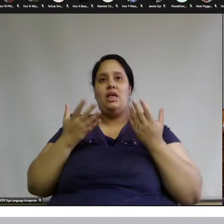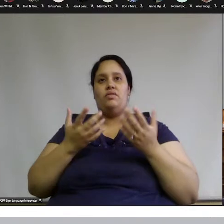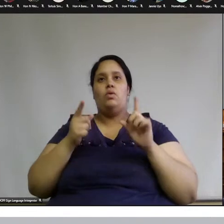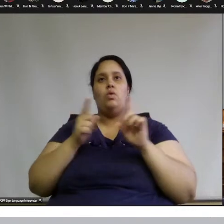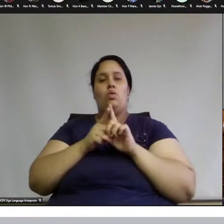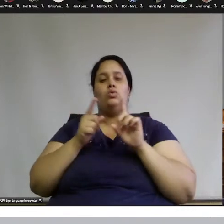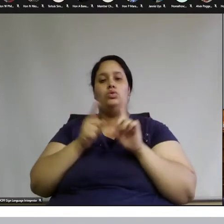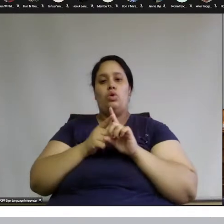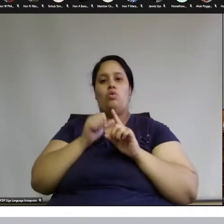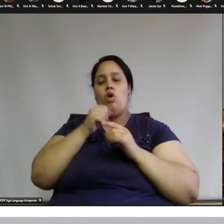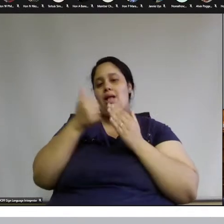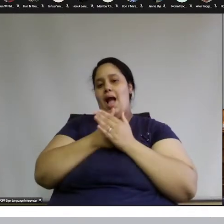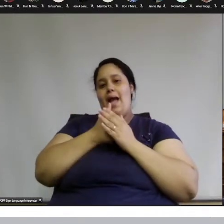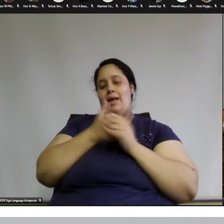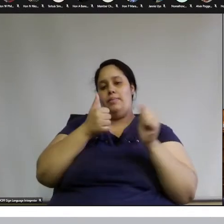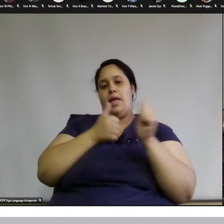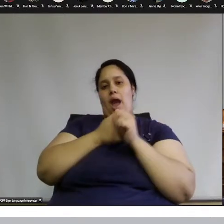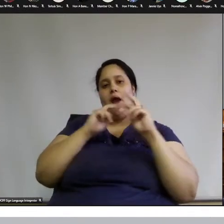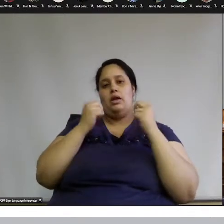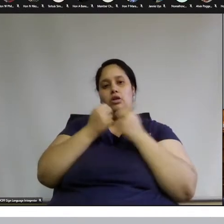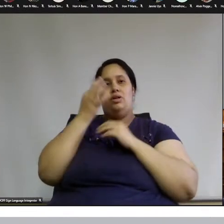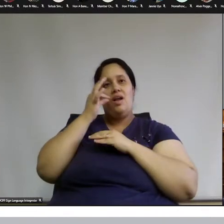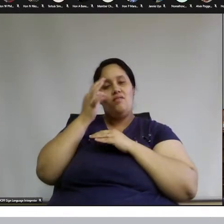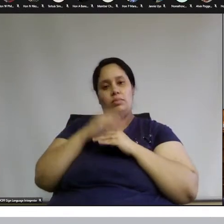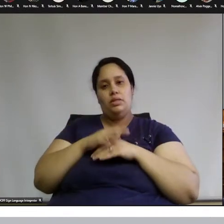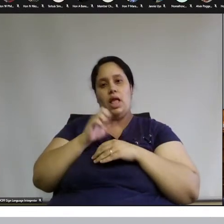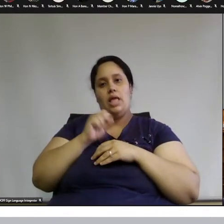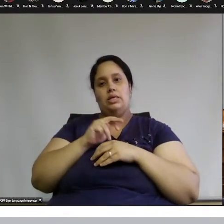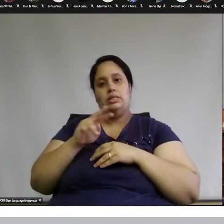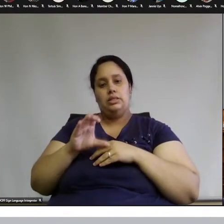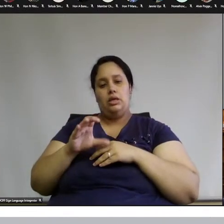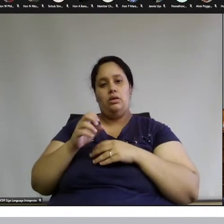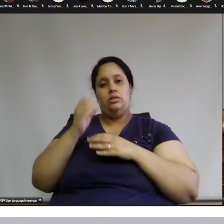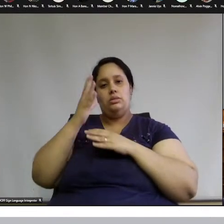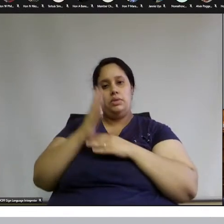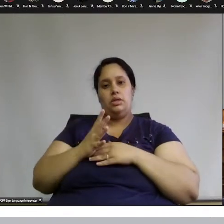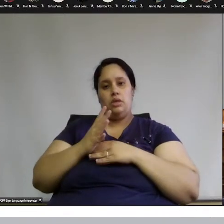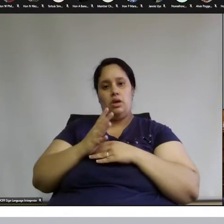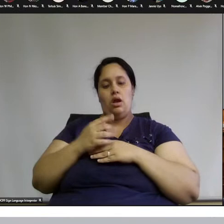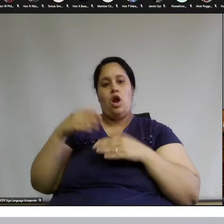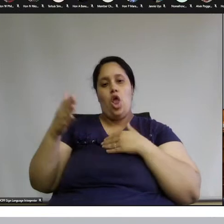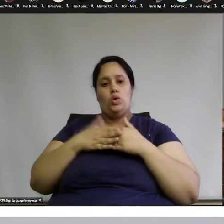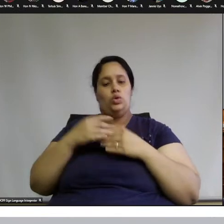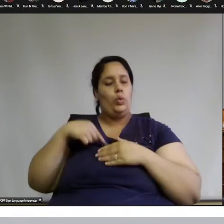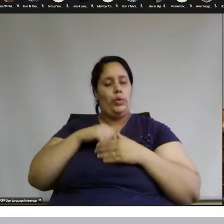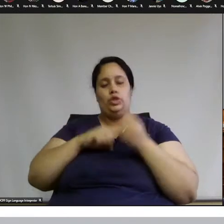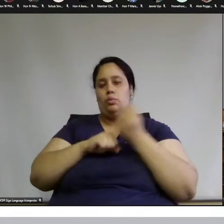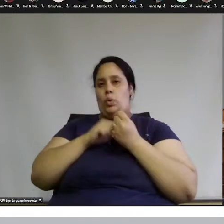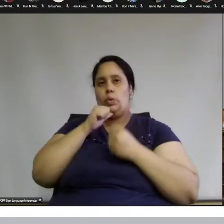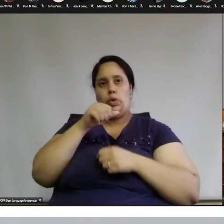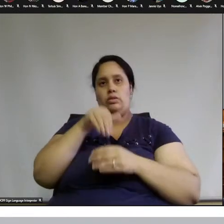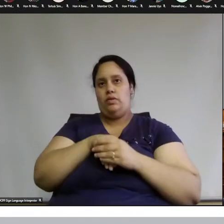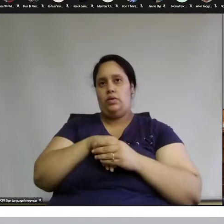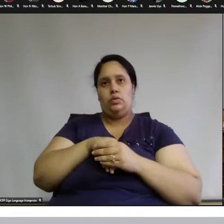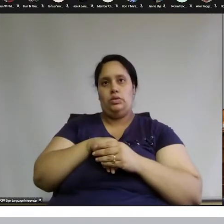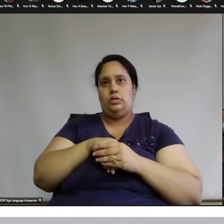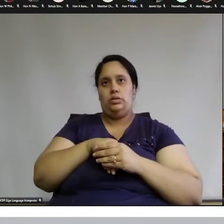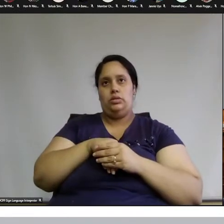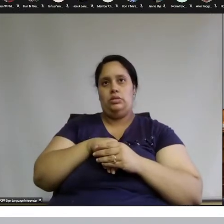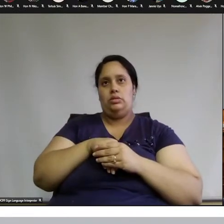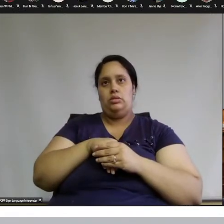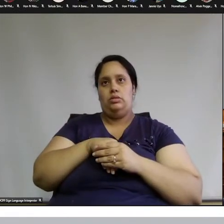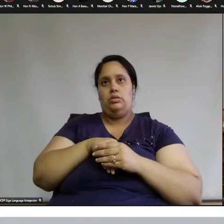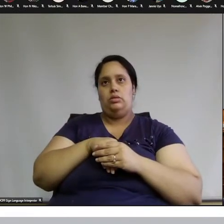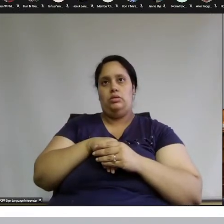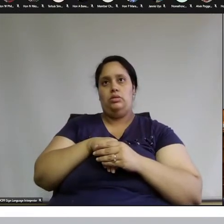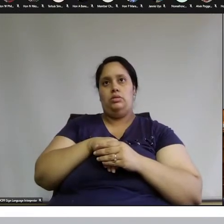hide behind the national government. The ANC, Mr. Speaker, in closing, does not support this budget. I